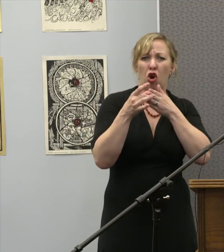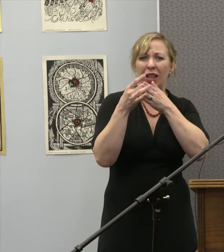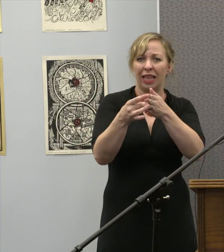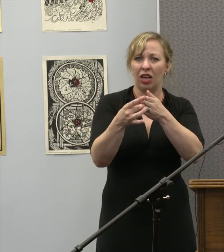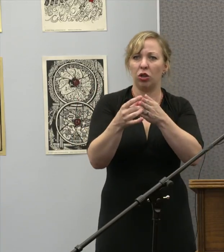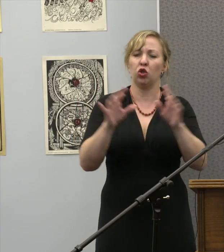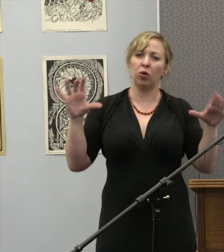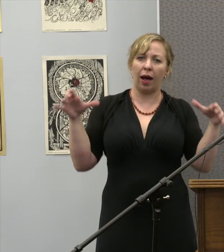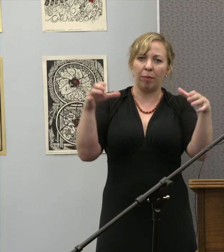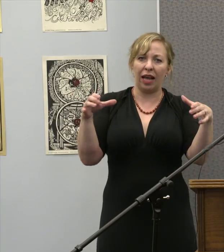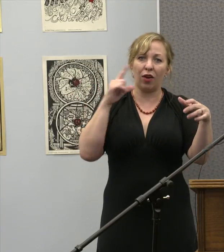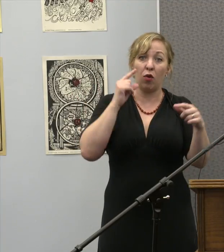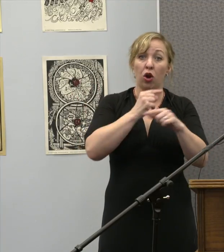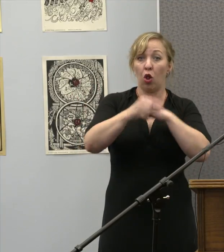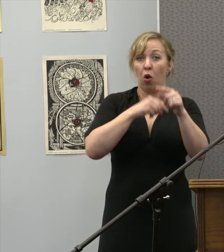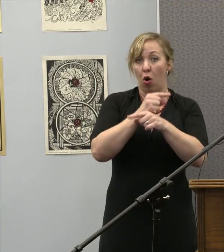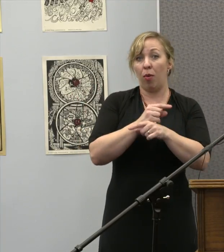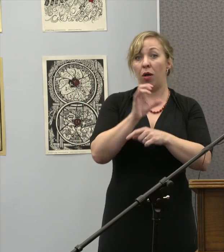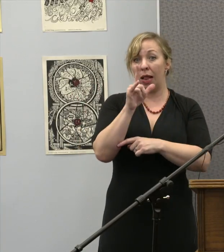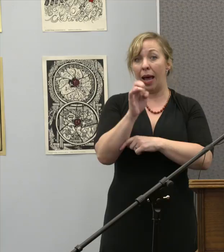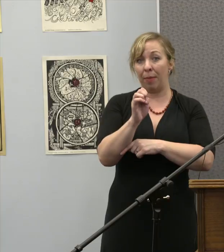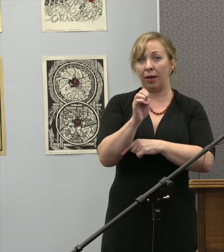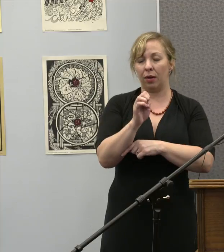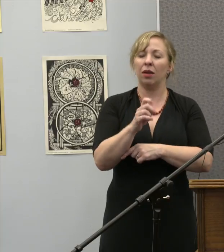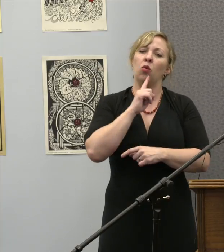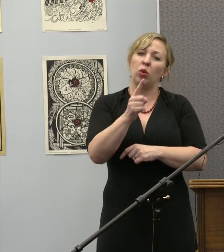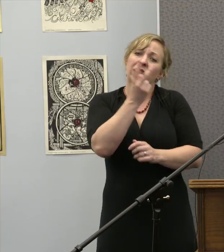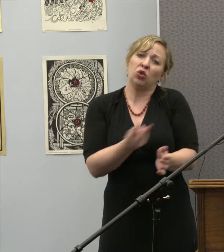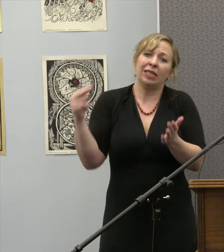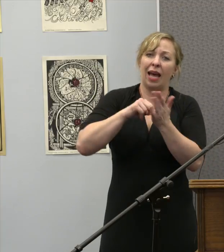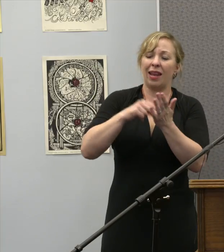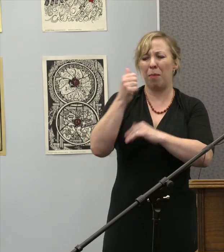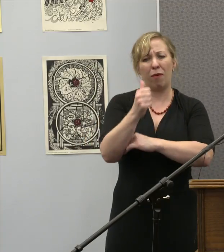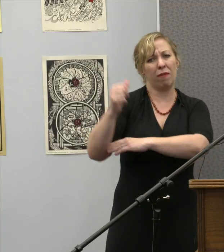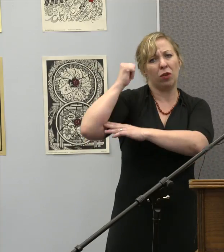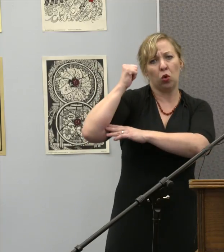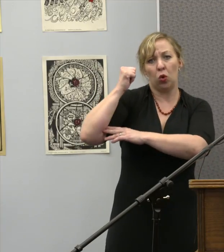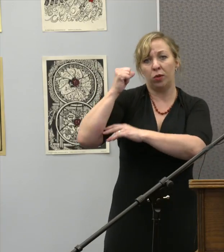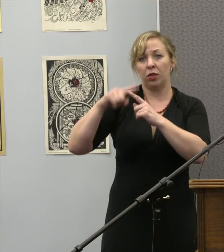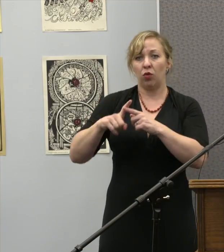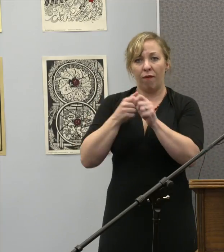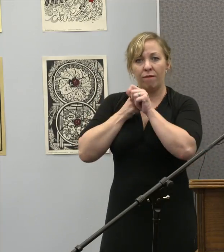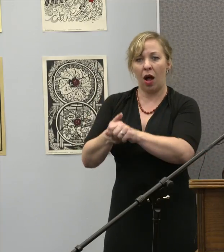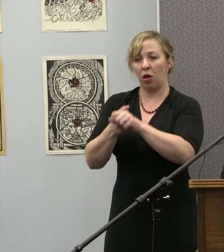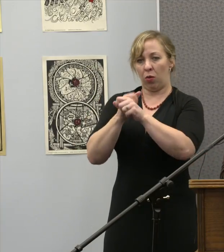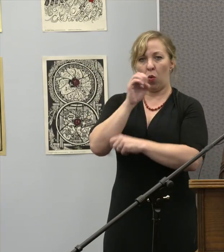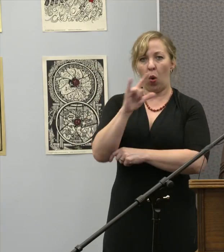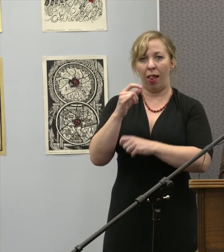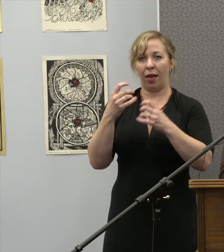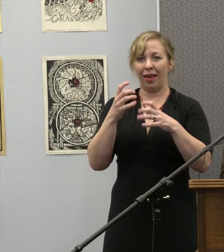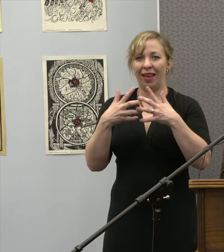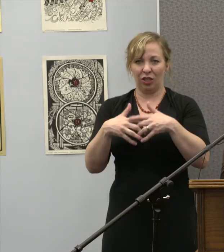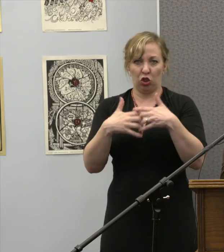Action Summit to take real action and stand up against the fossil fuel industry and listen to the voices of those who are most impacted.